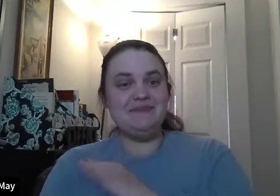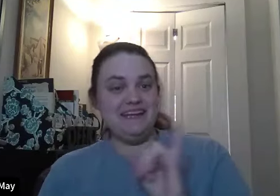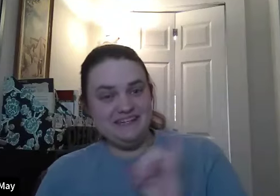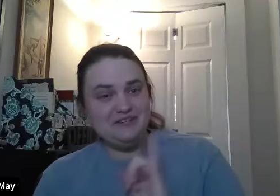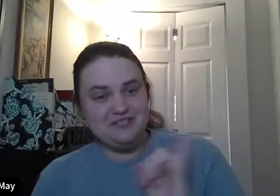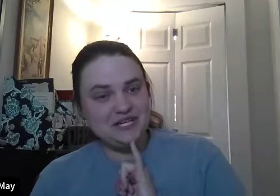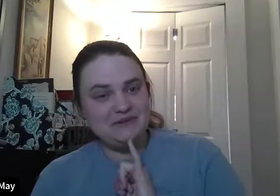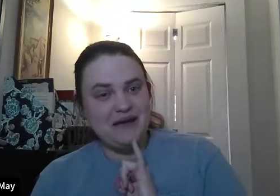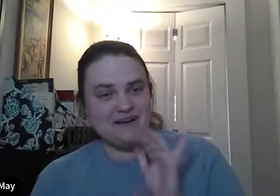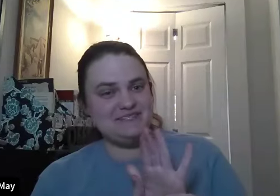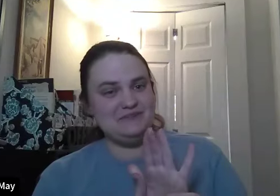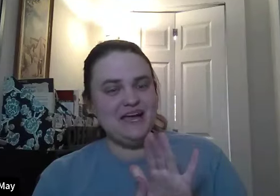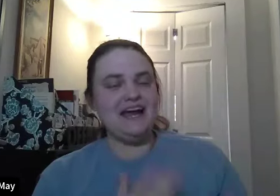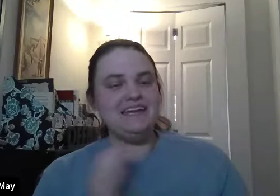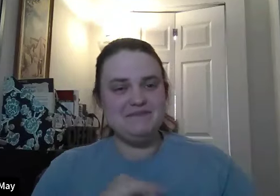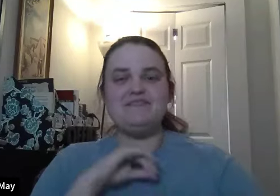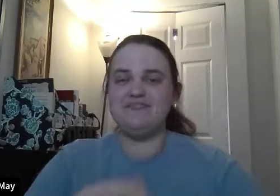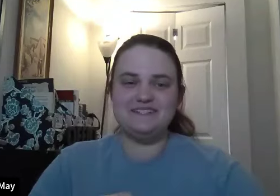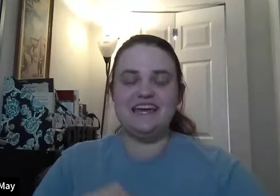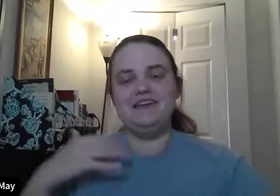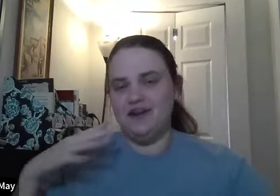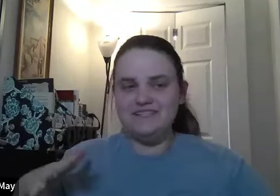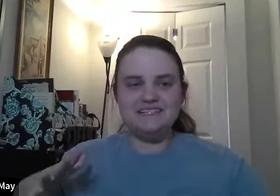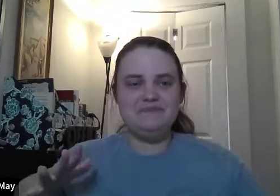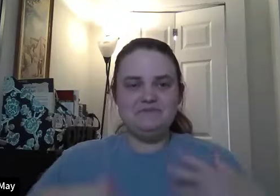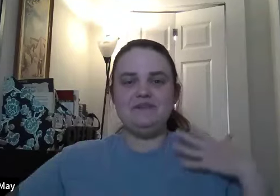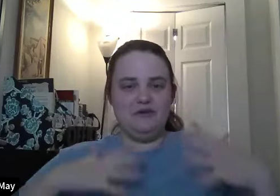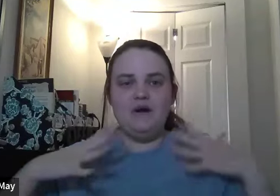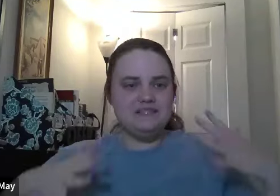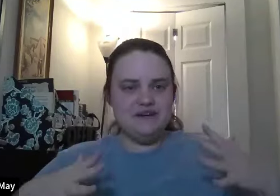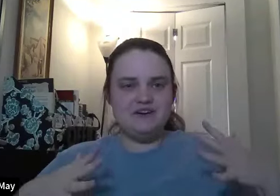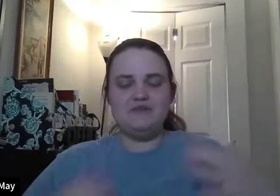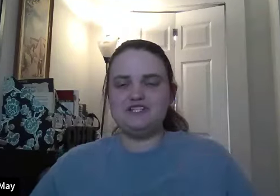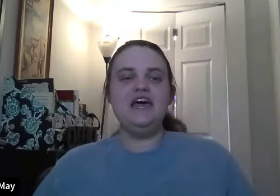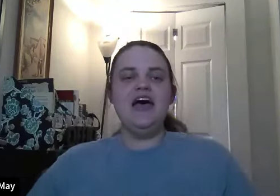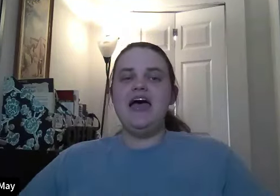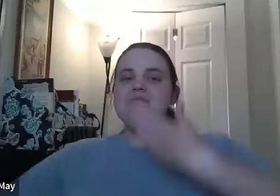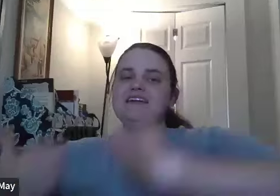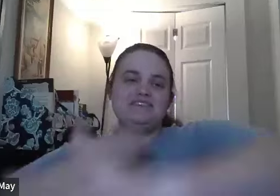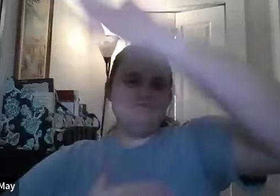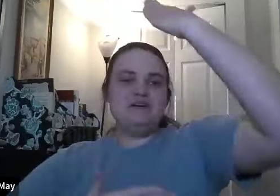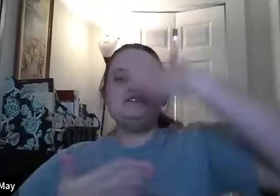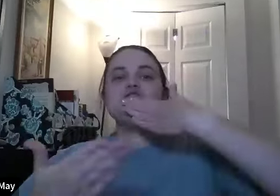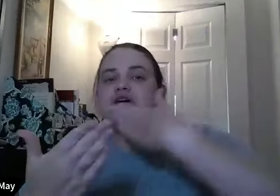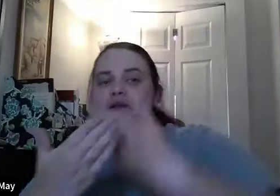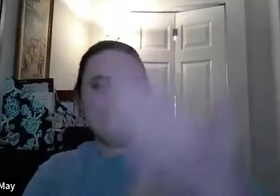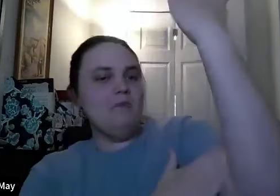my internship at my school and I came in the first day, nervous as can be, but like wanting to make a good impression and making these big good